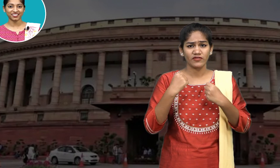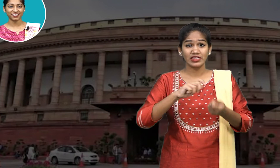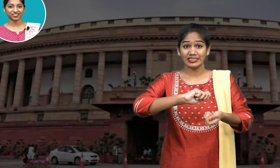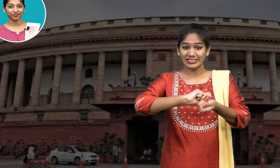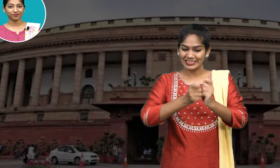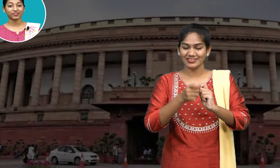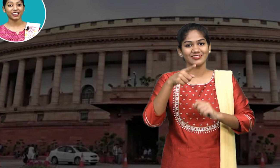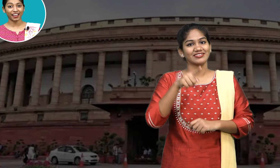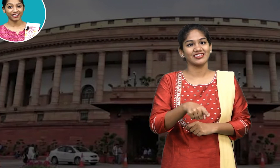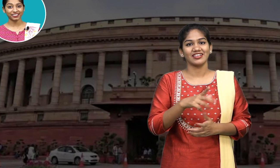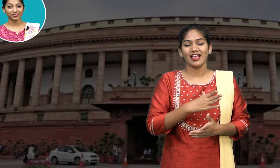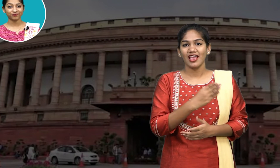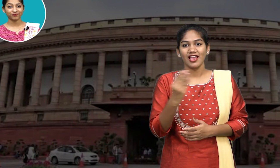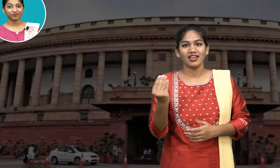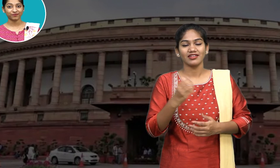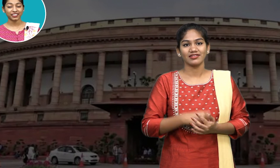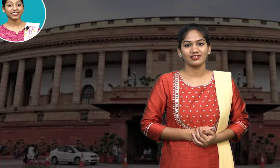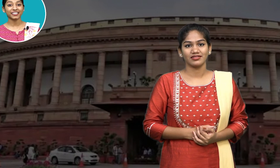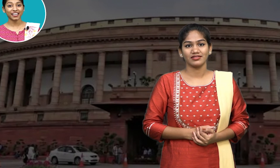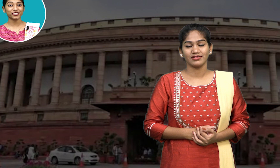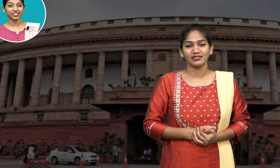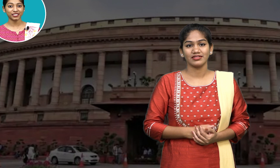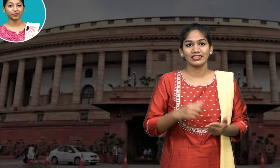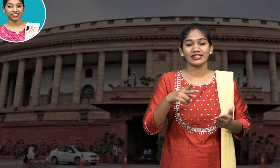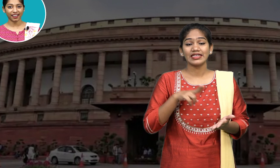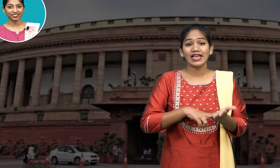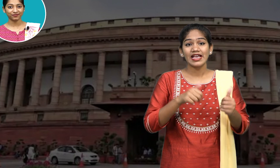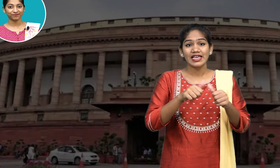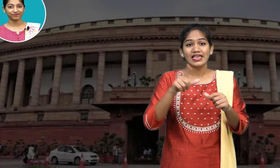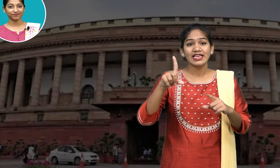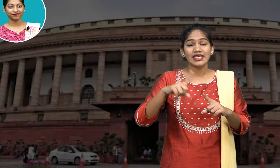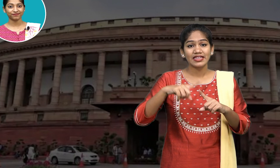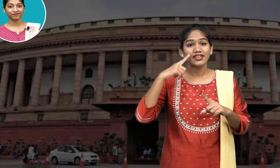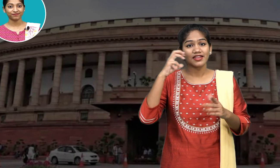changed this, and the nationalists began